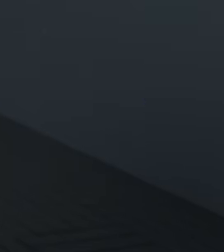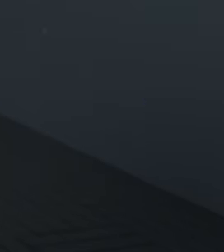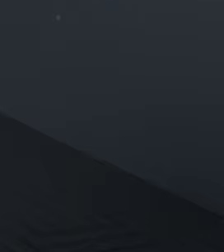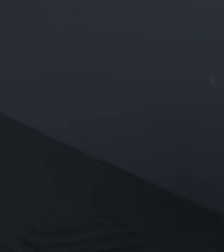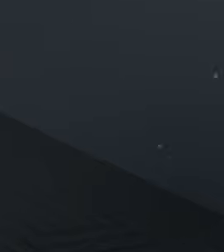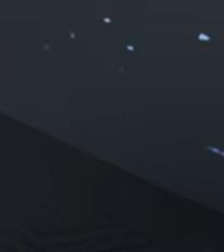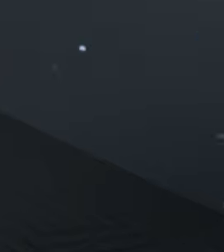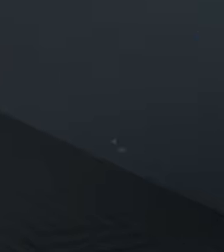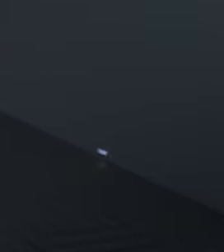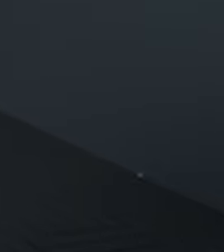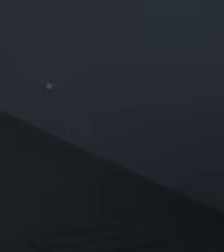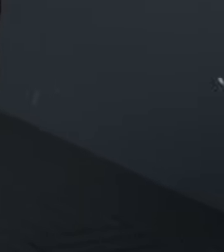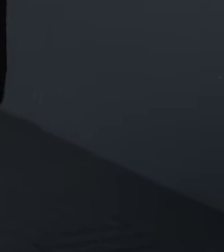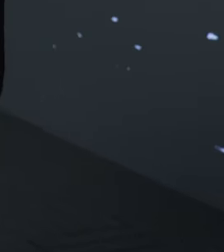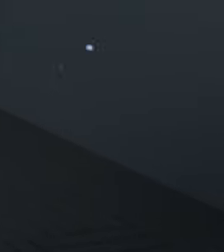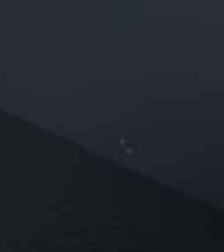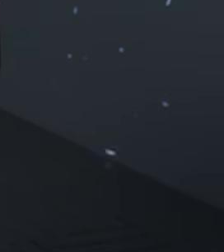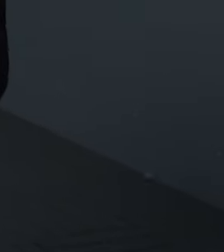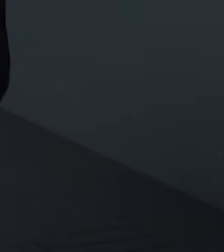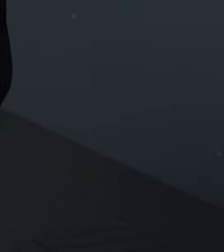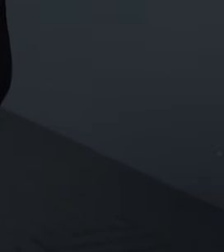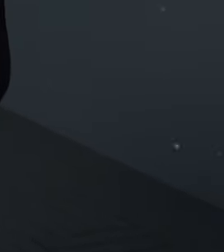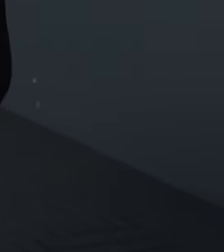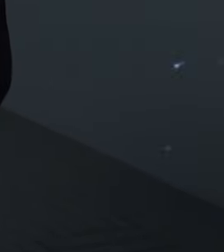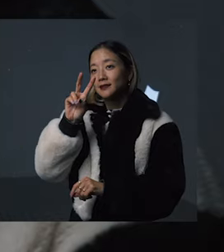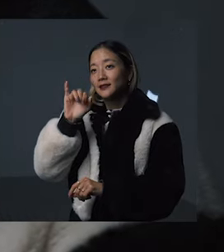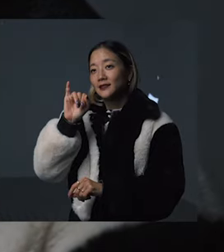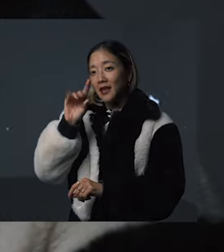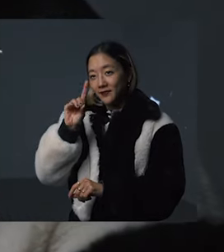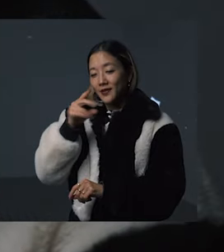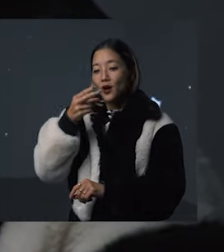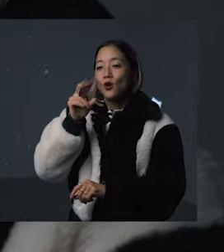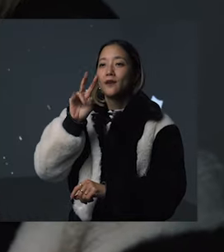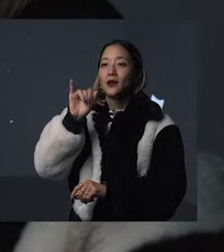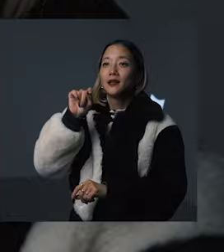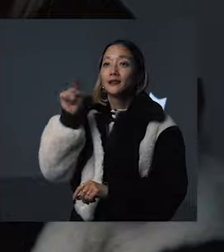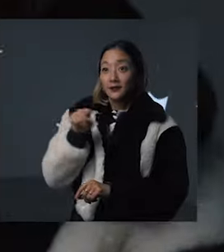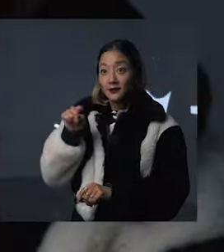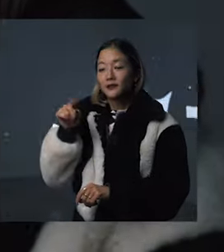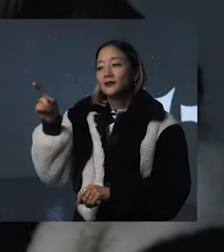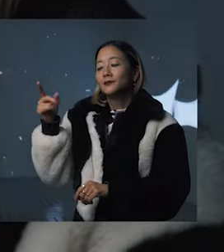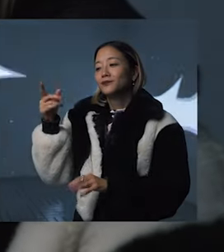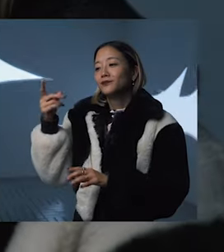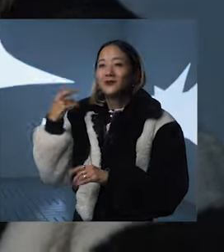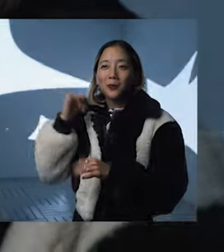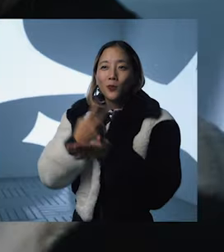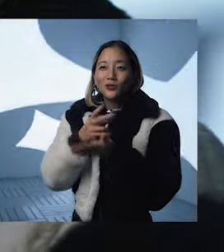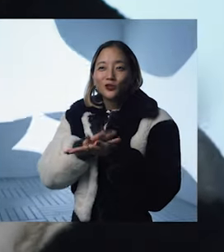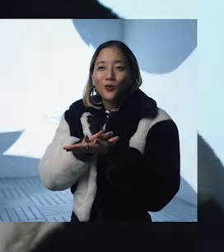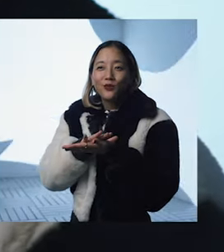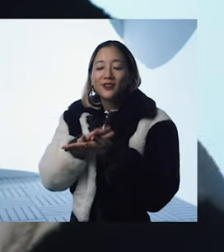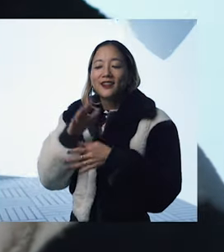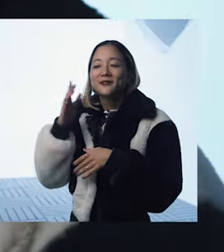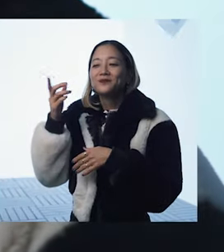This all started when my friend David Horvitz, we went to grad